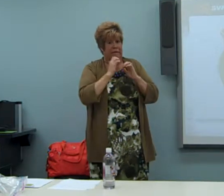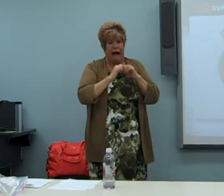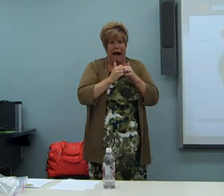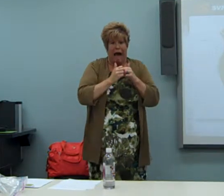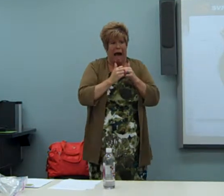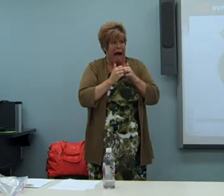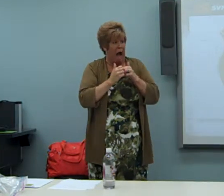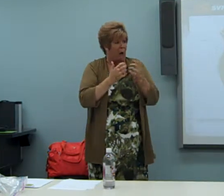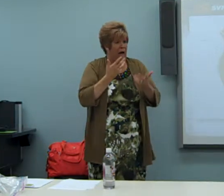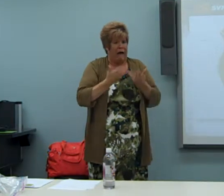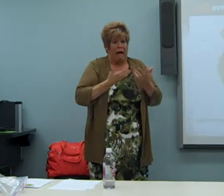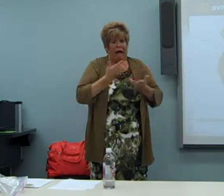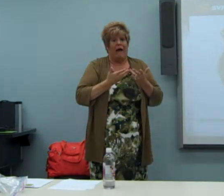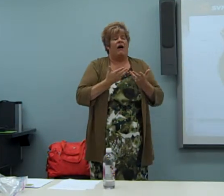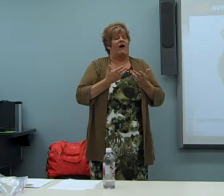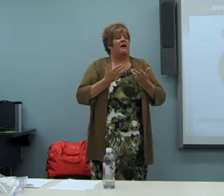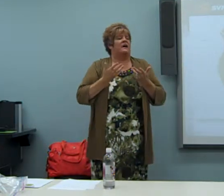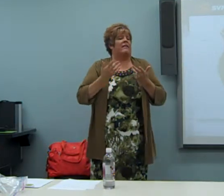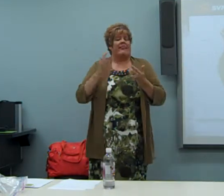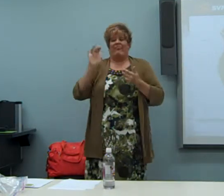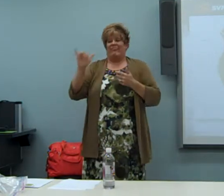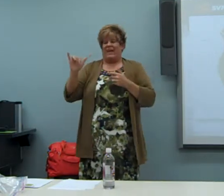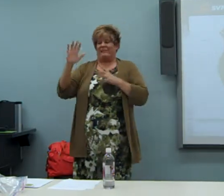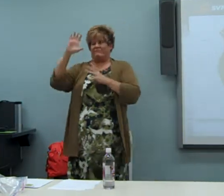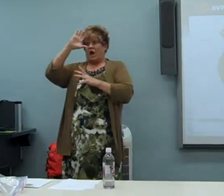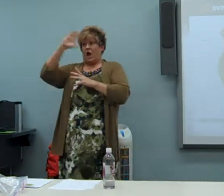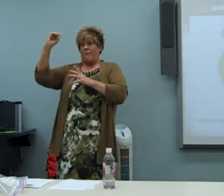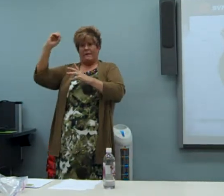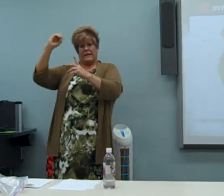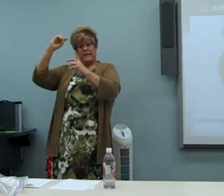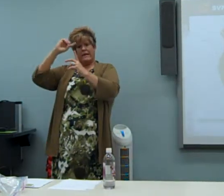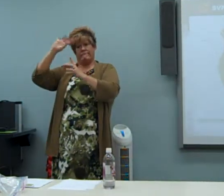I mean, that 30 seconds is kind of scary for us, but we have those